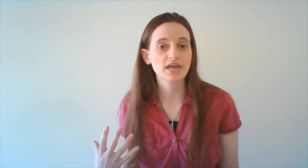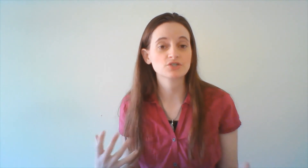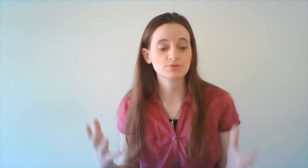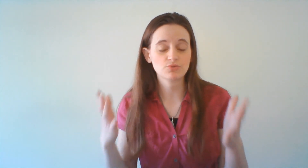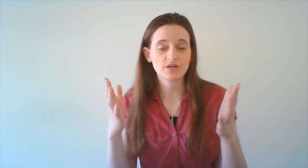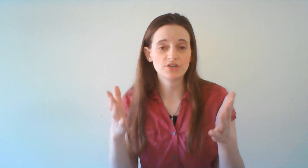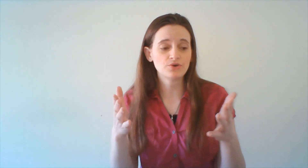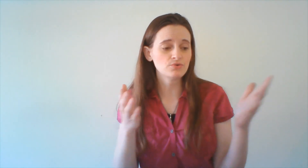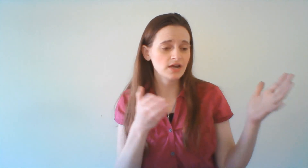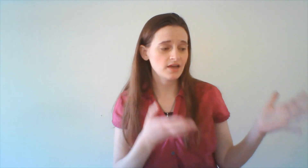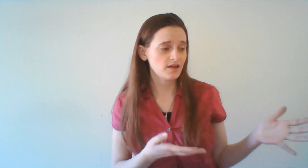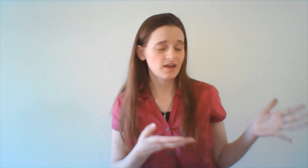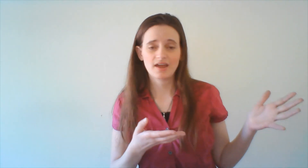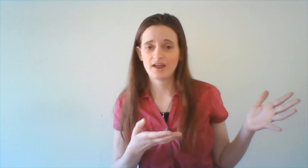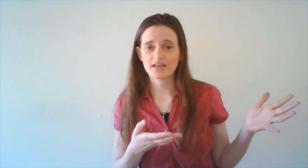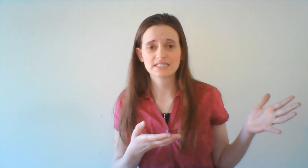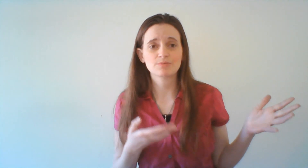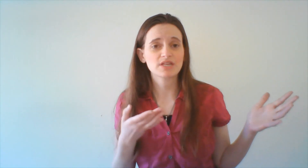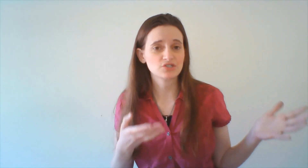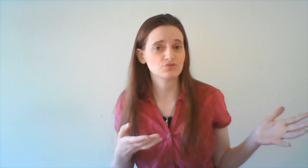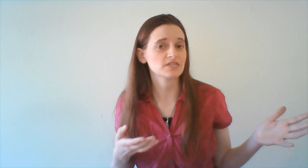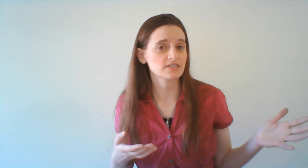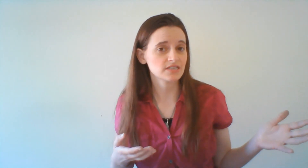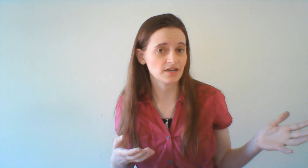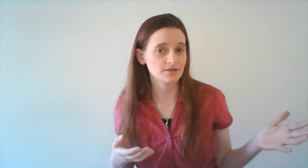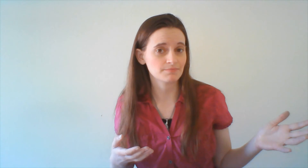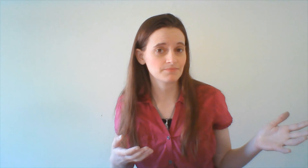communication between you and someone that's using the sign.